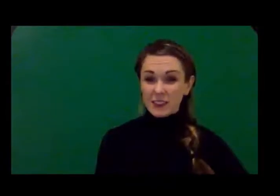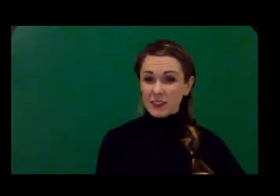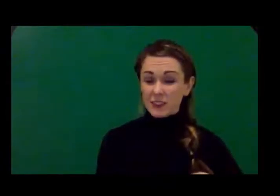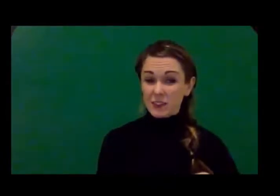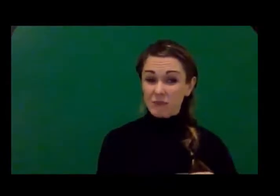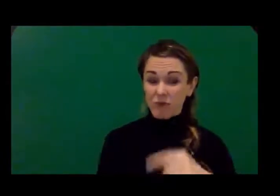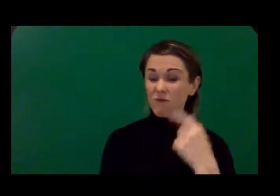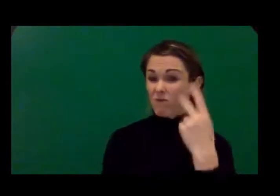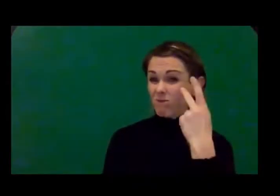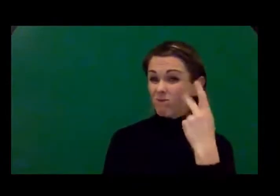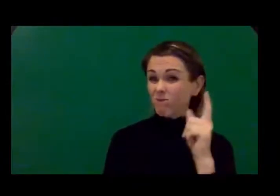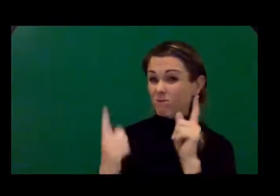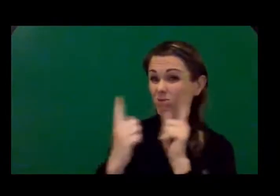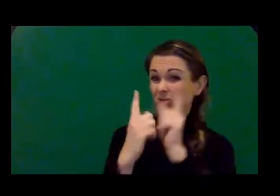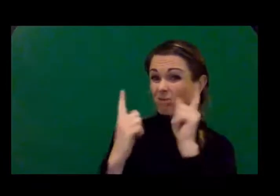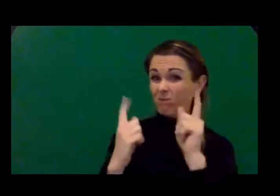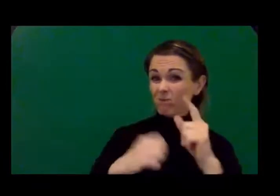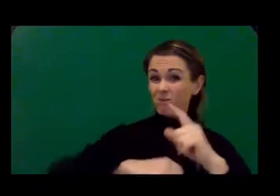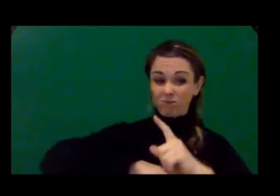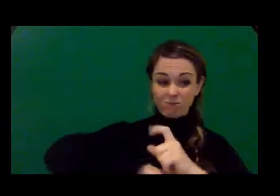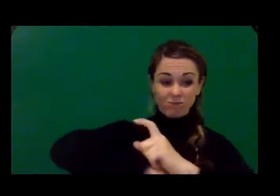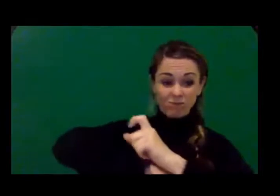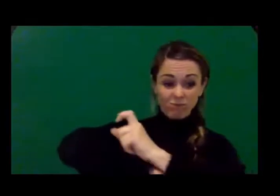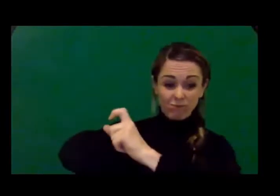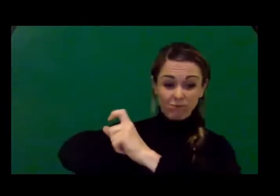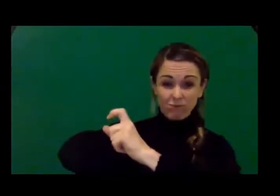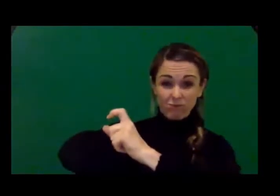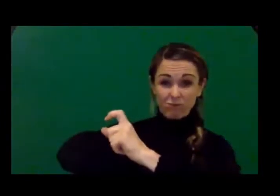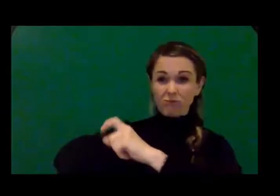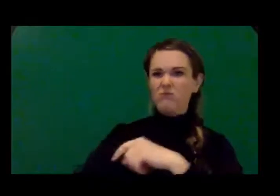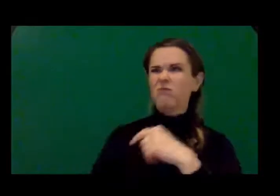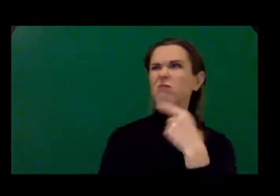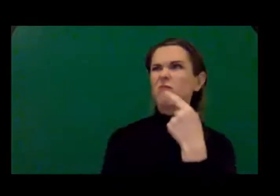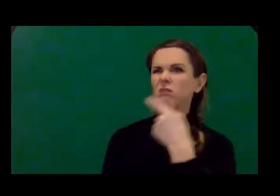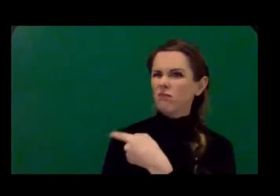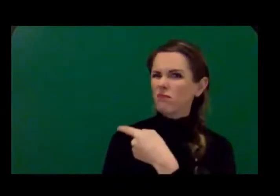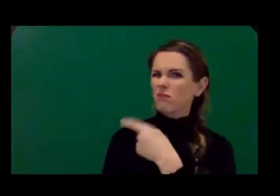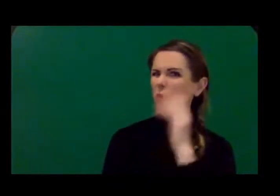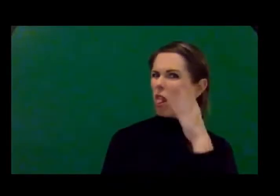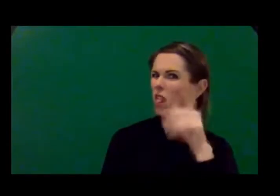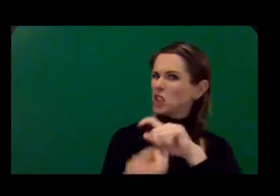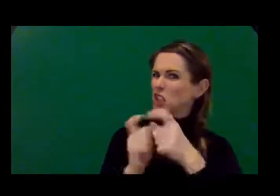I just bumped into and met a caterpillar. She's going to change.